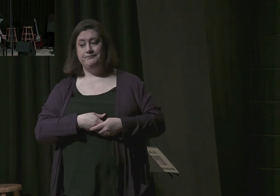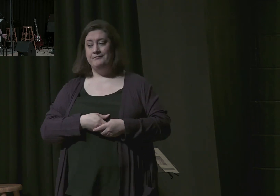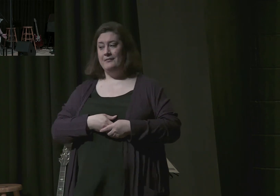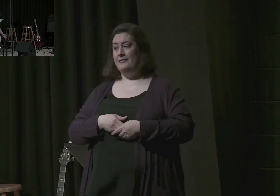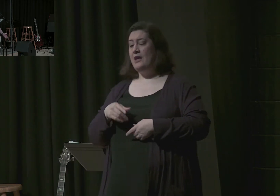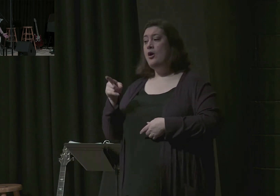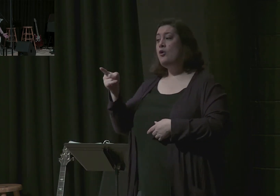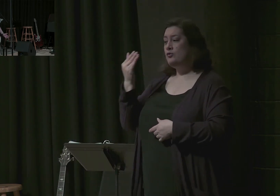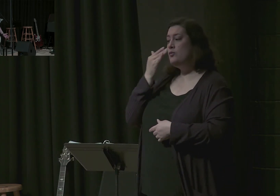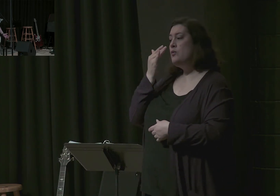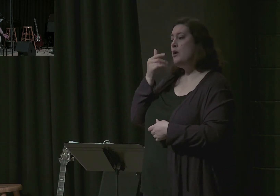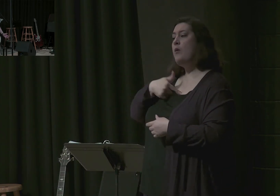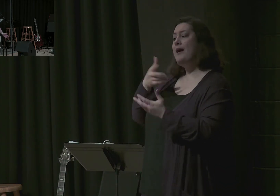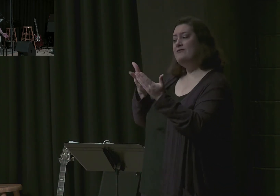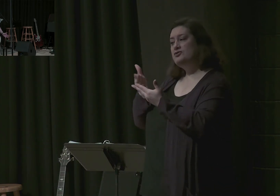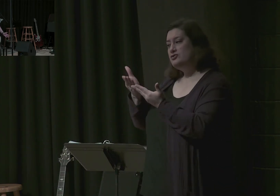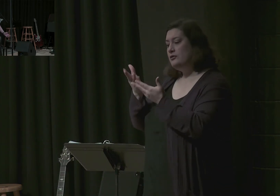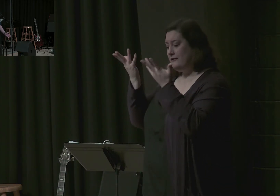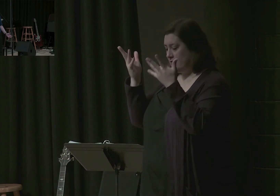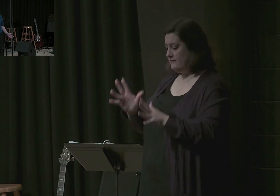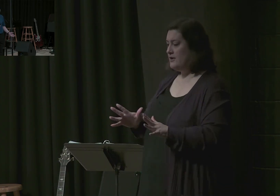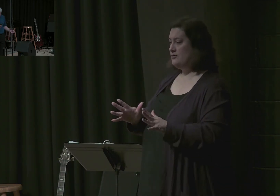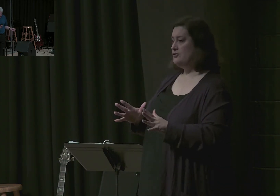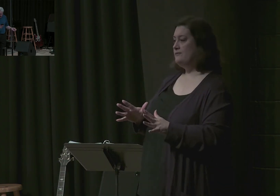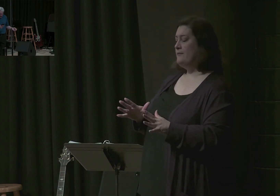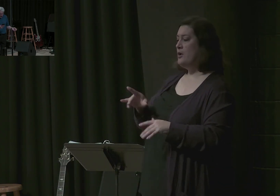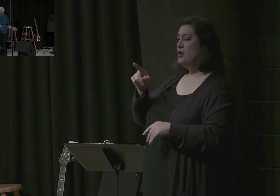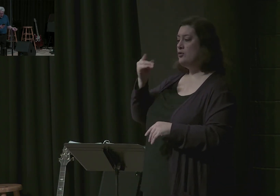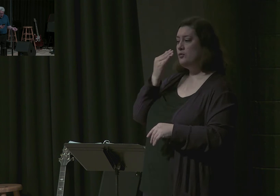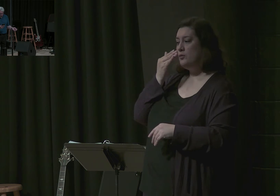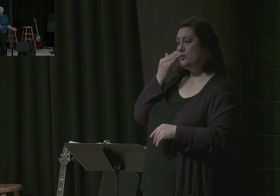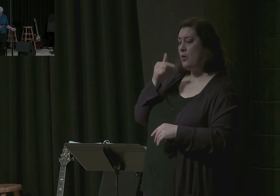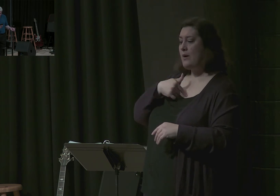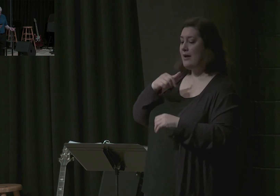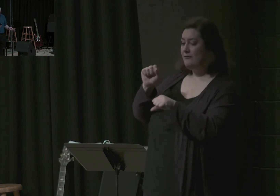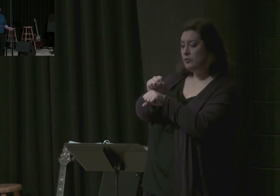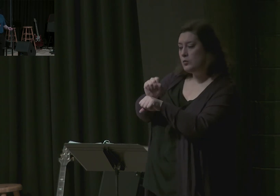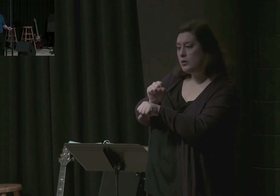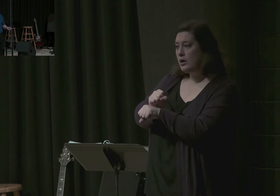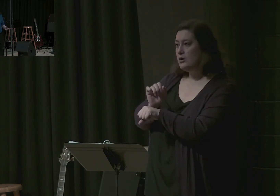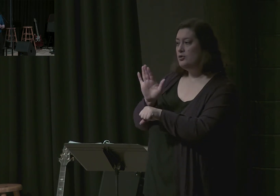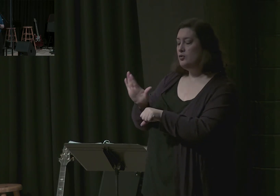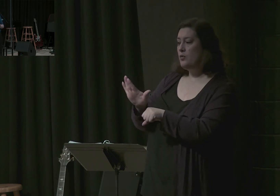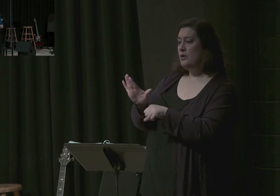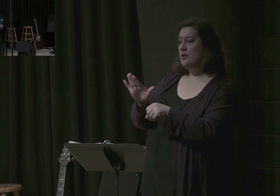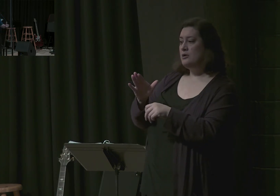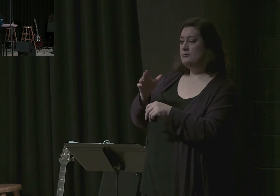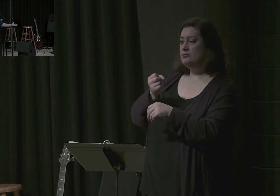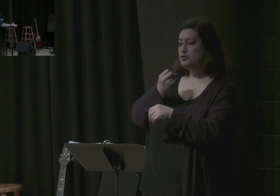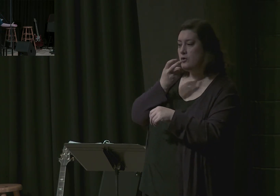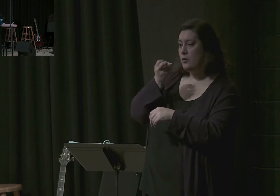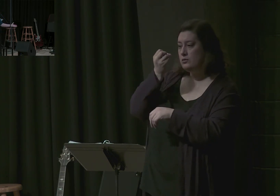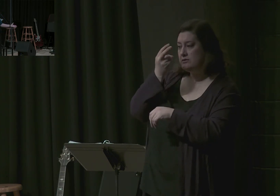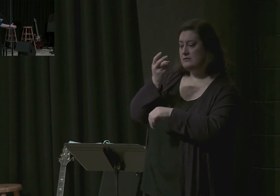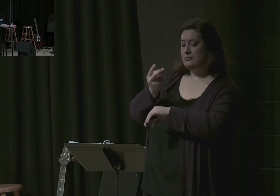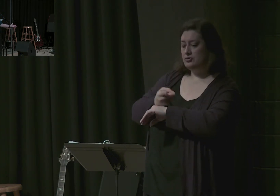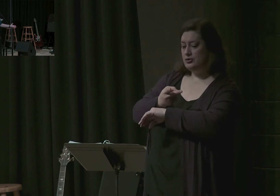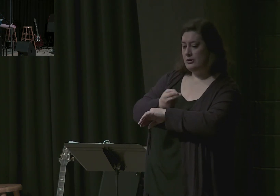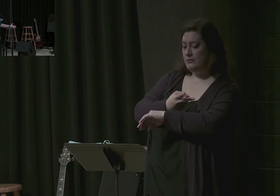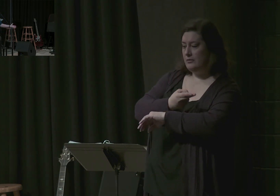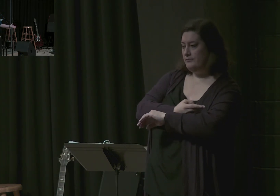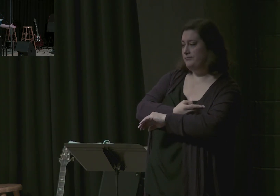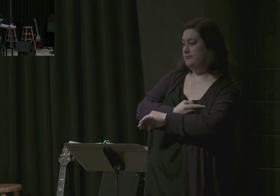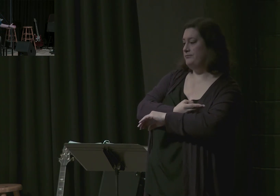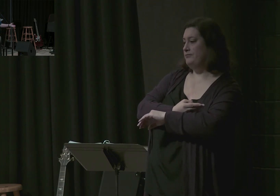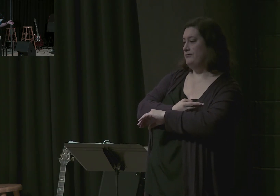"You yourself know how I have served you and how your livestock has fared with me. For you had little before I